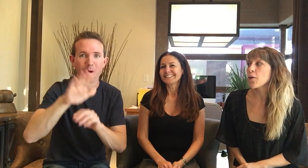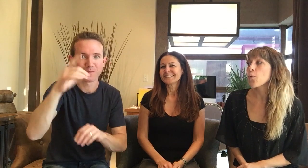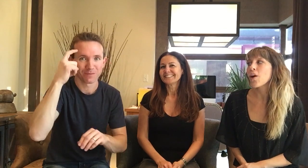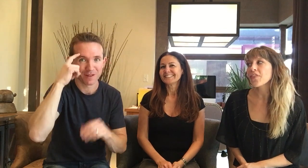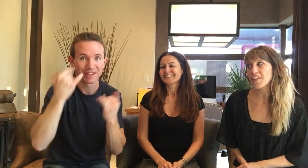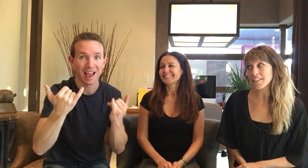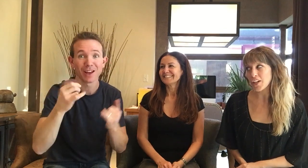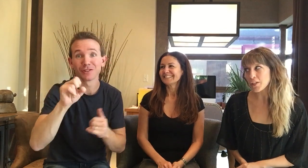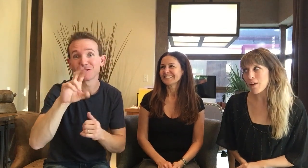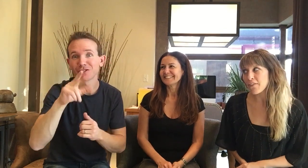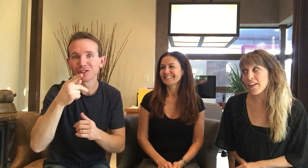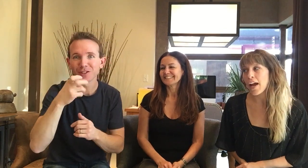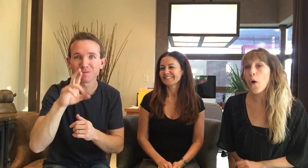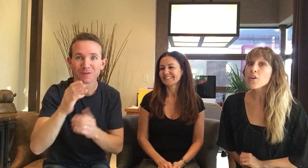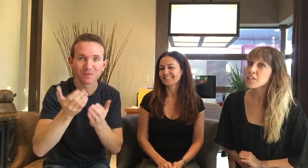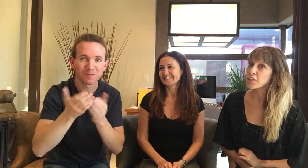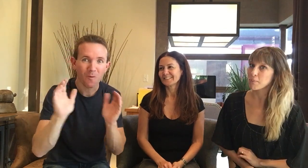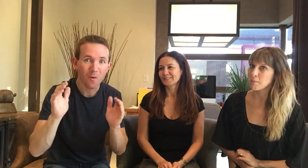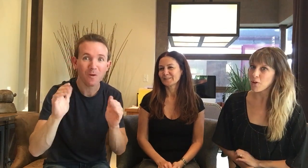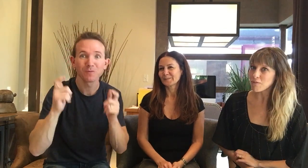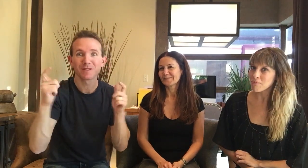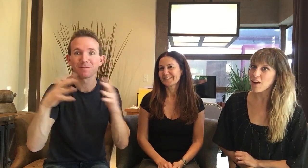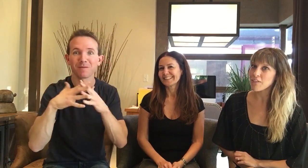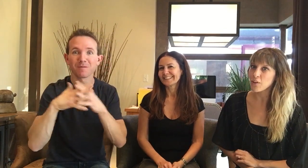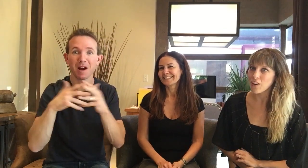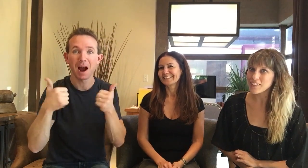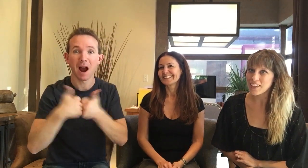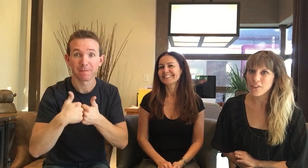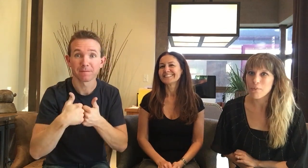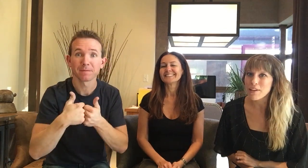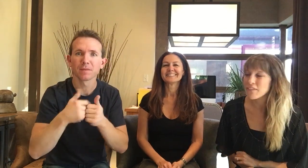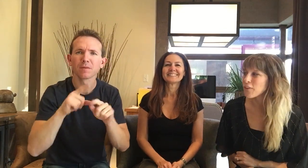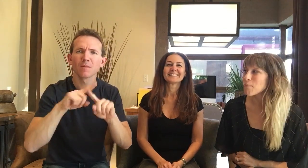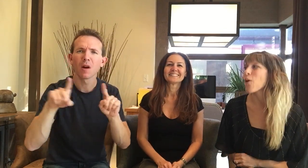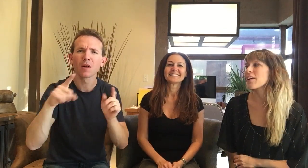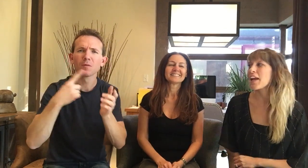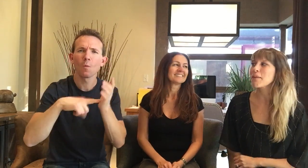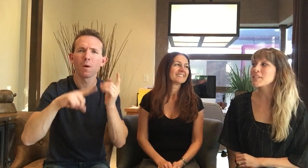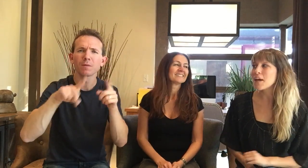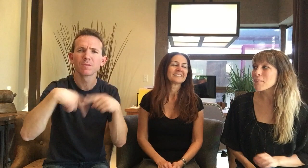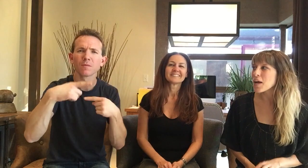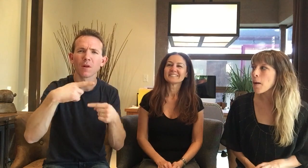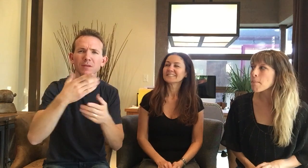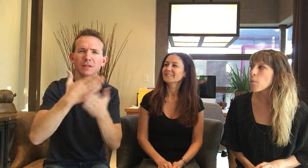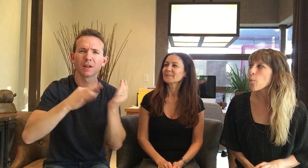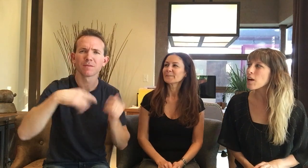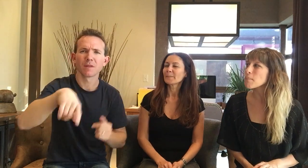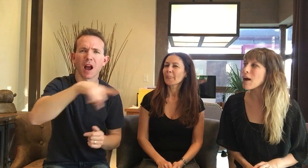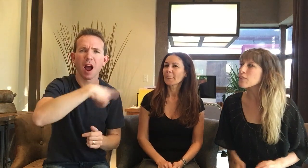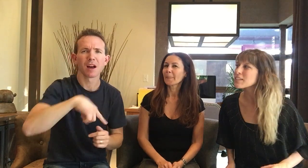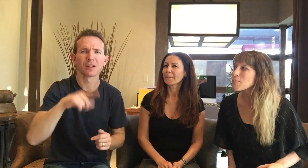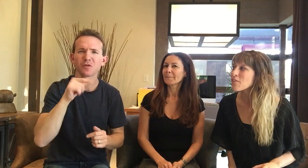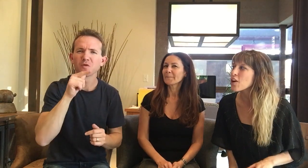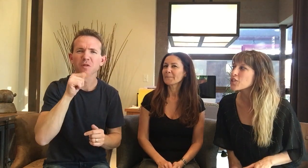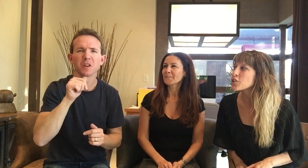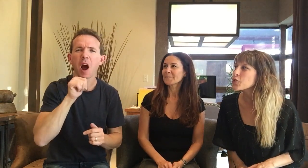know one thing is on your mind right now, Super Bowl, of course. I know the big football game is coming up, but what about some of us